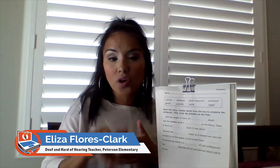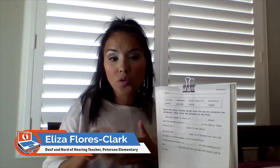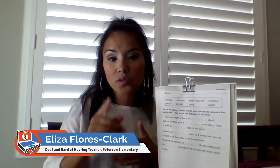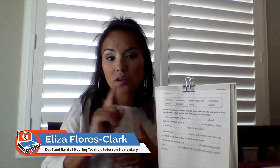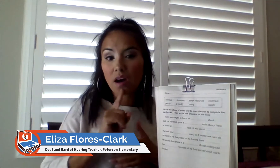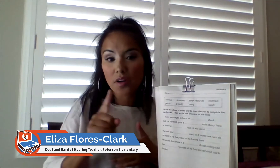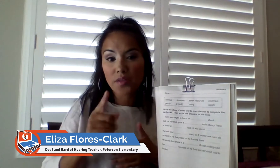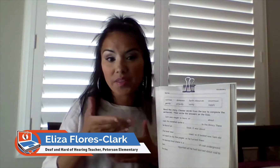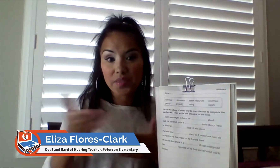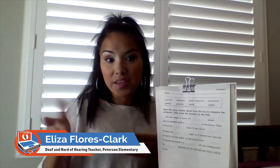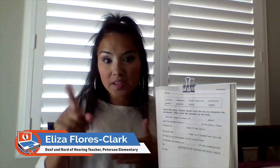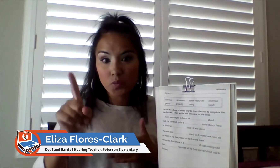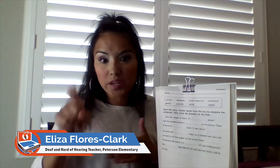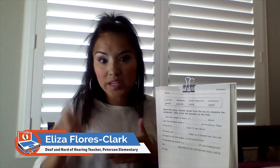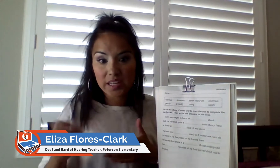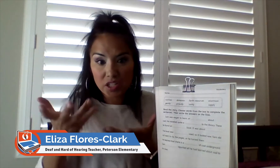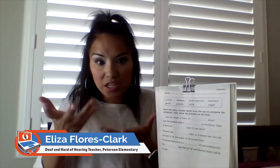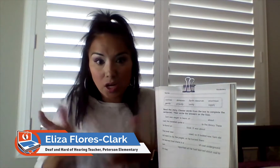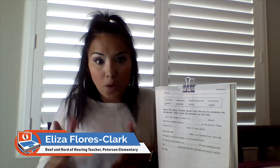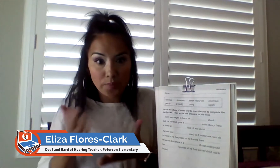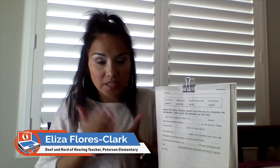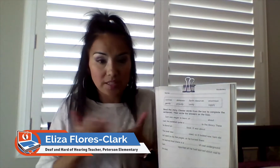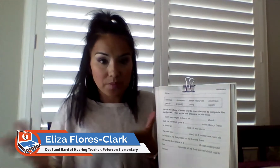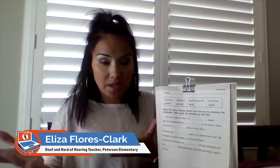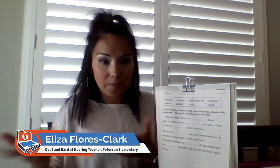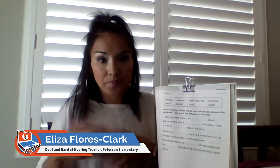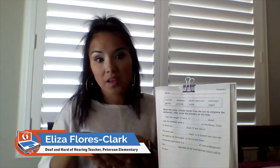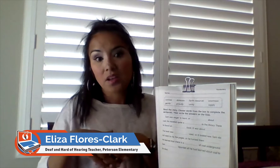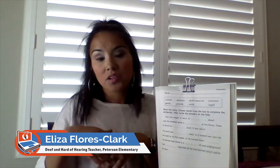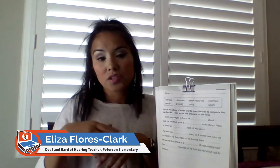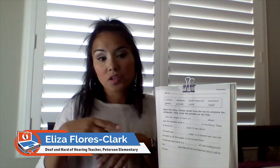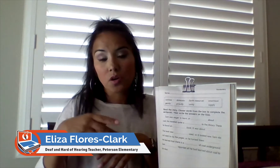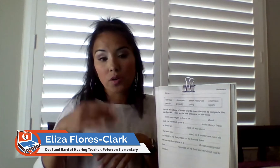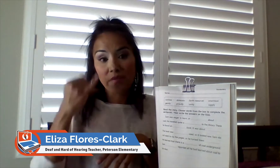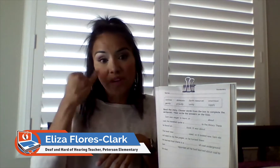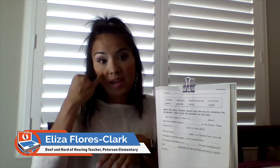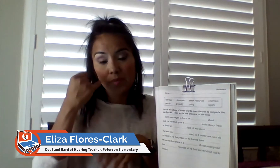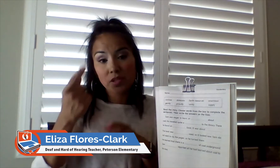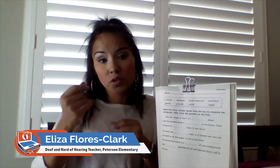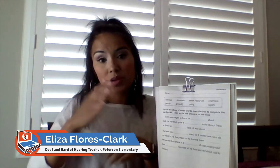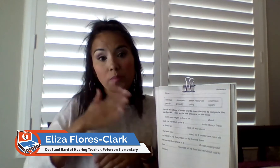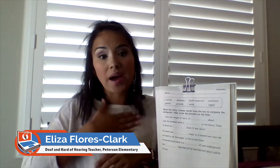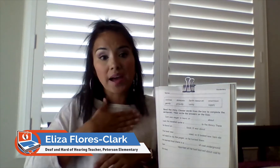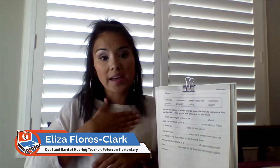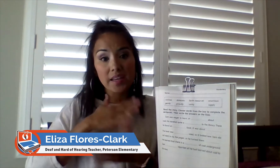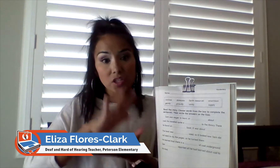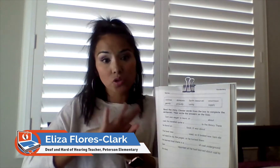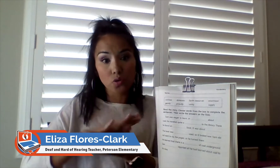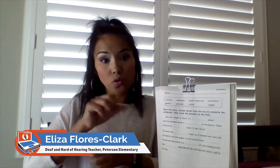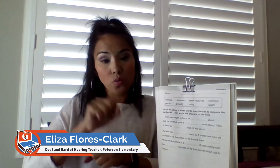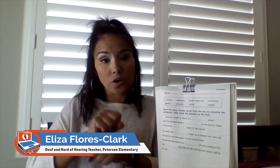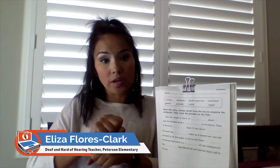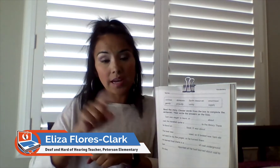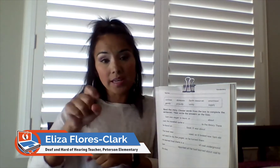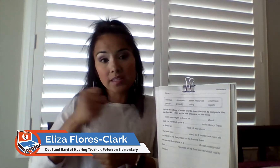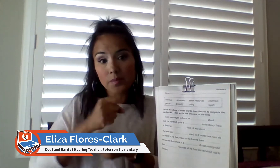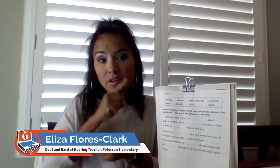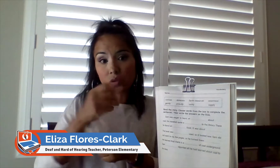Those are the things we need to accomplish something. So if I'm doing my schoolwork, I need to make sure I